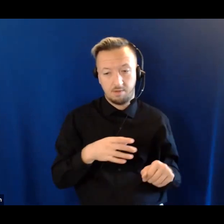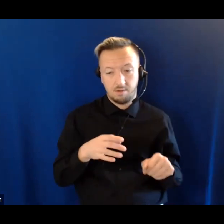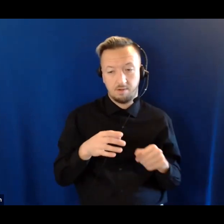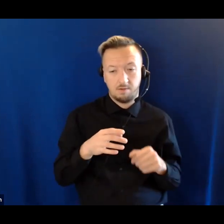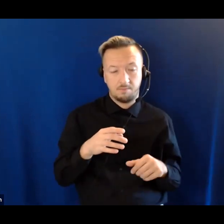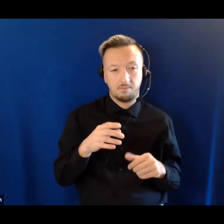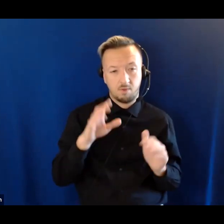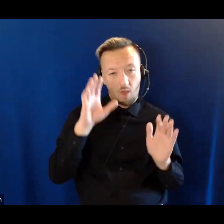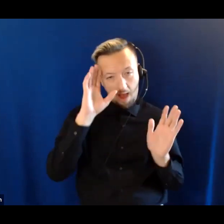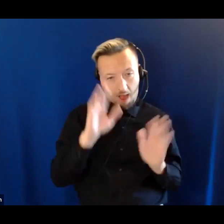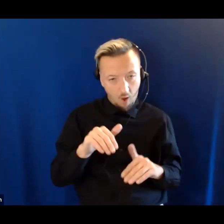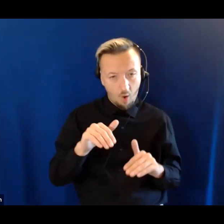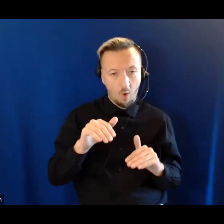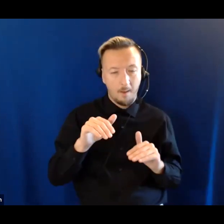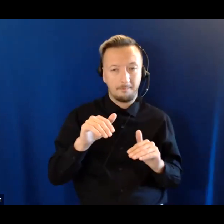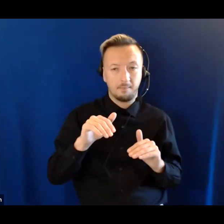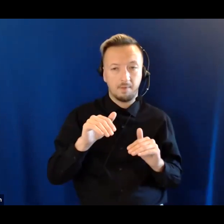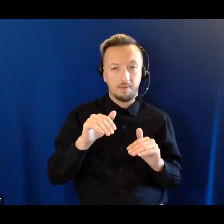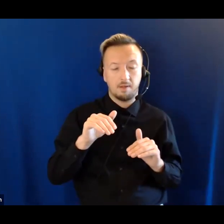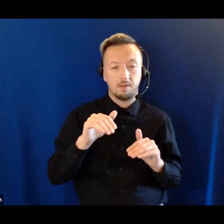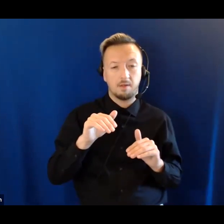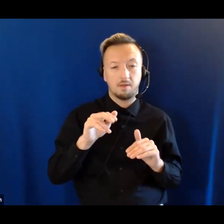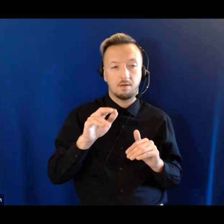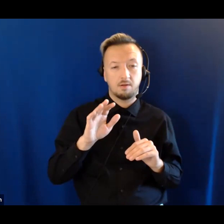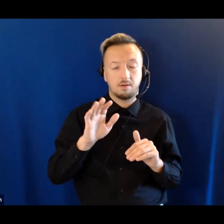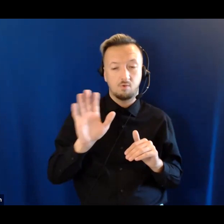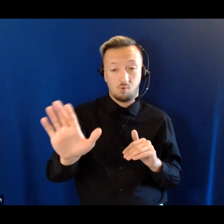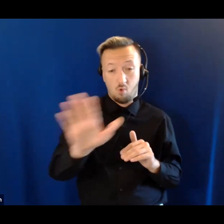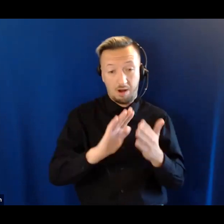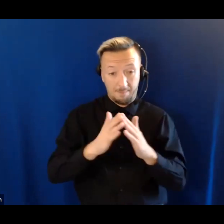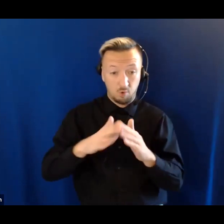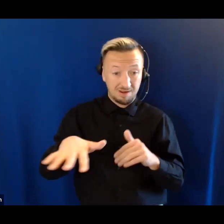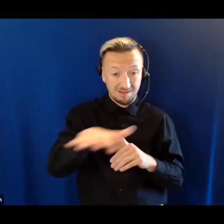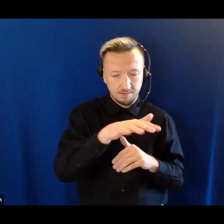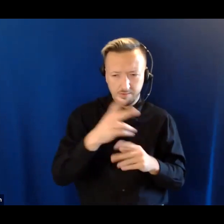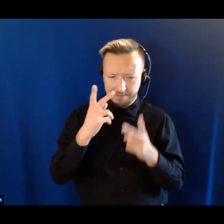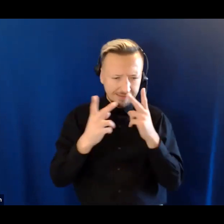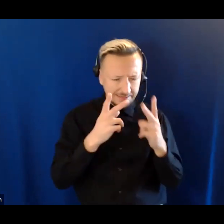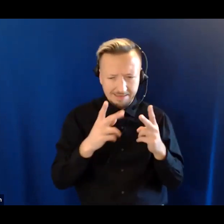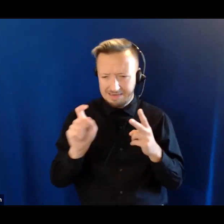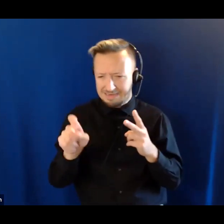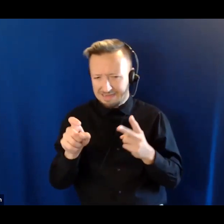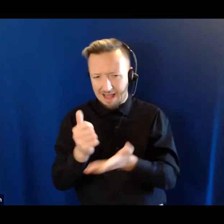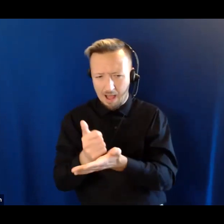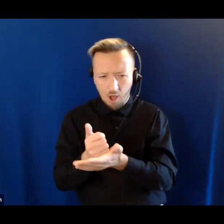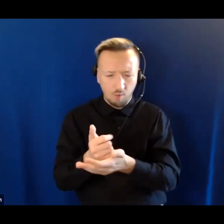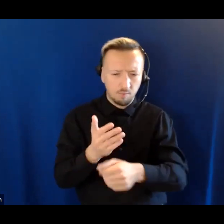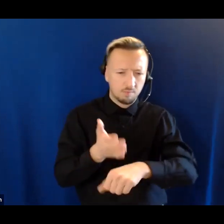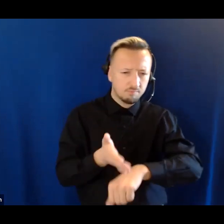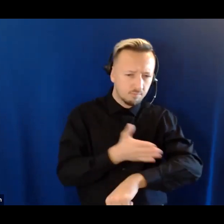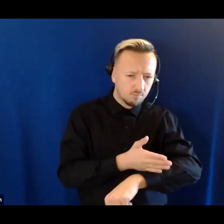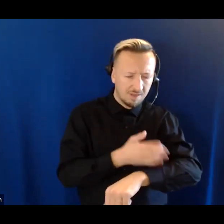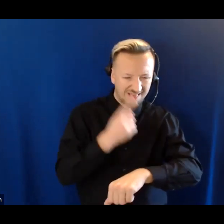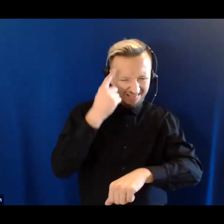I hope that the issues that you're seeing in your communities, you think about how to